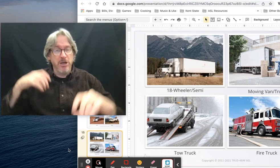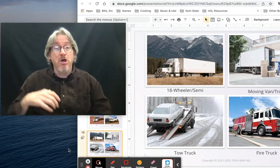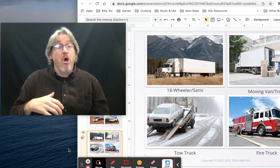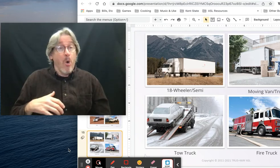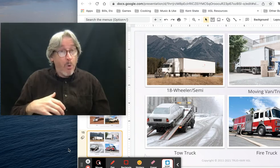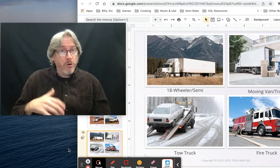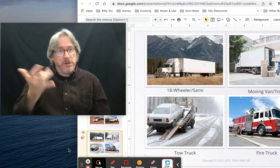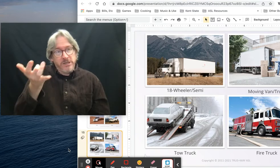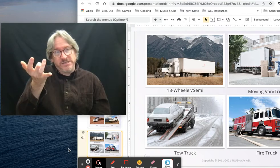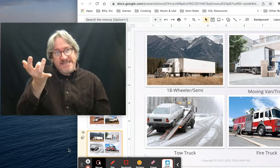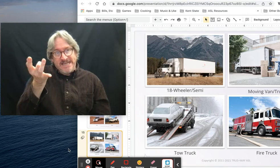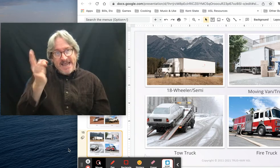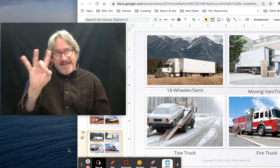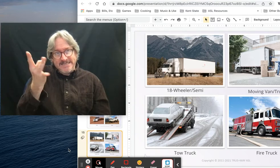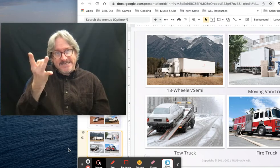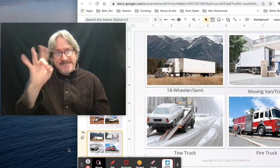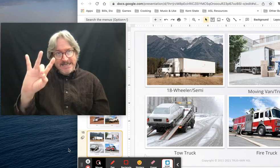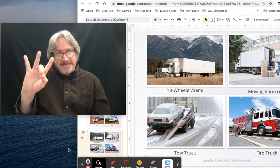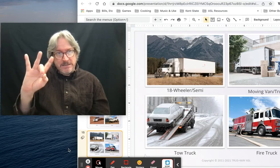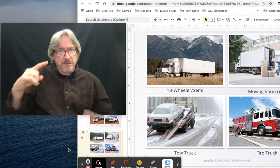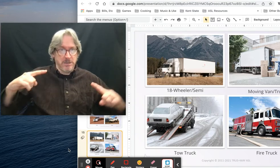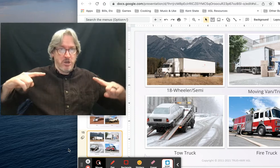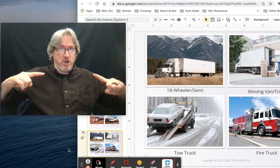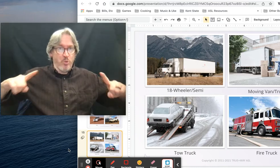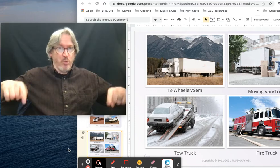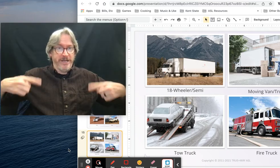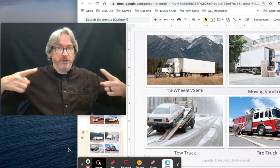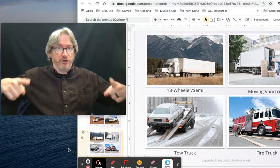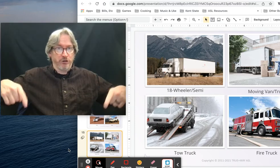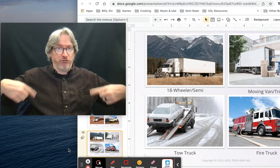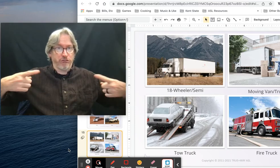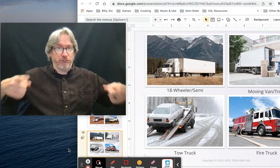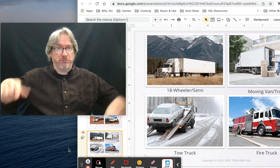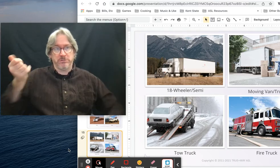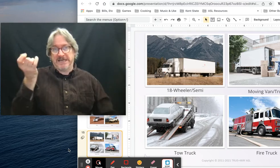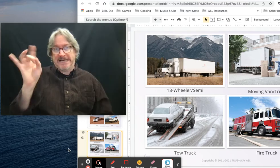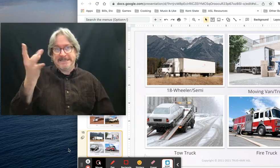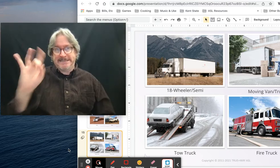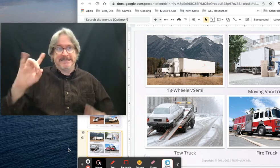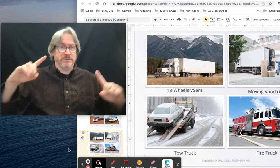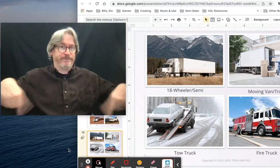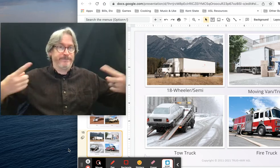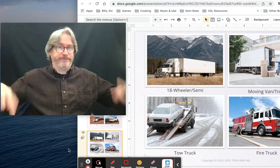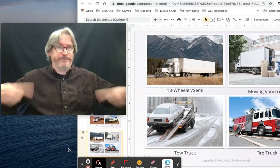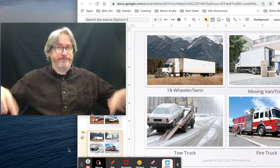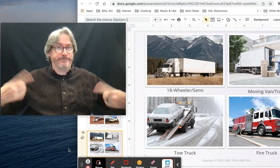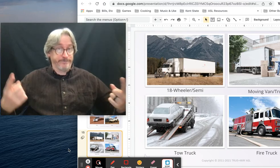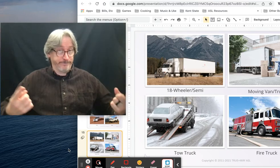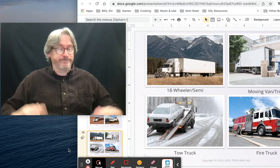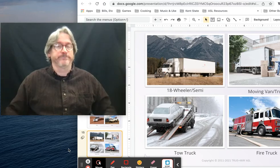big. Or you'll see 18 wheeler.